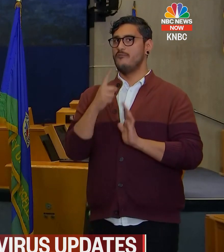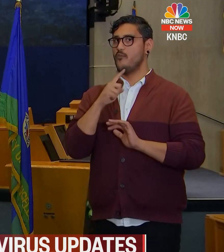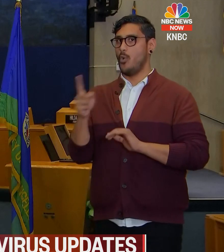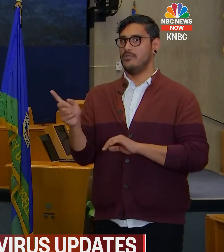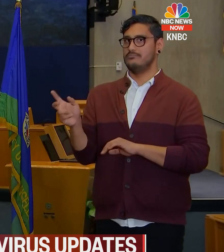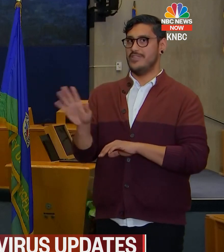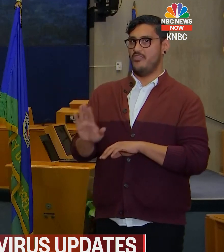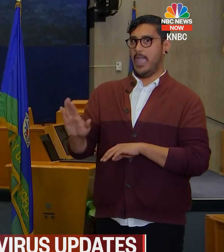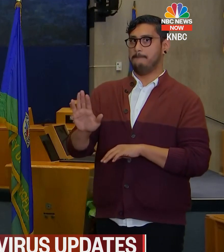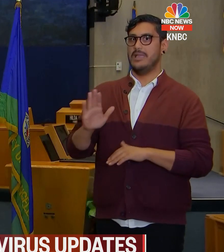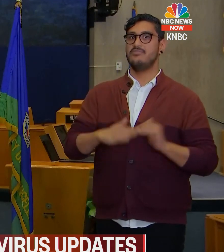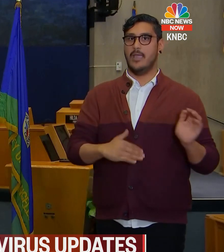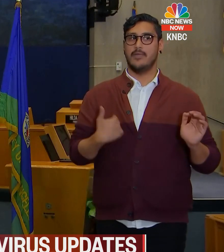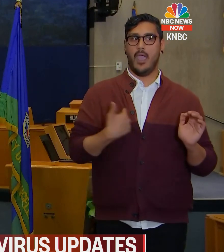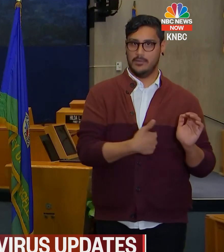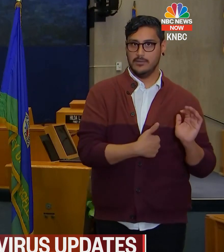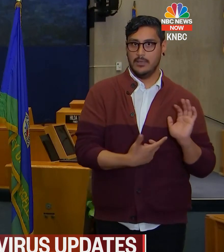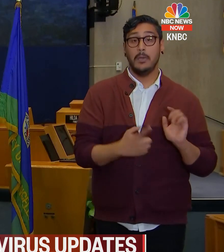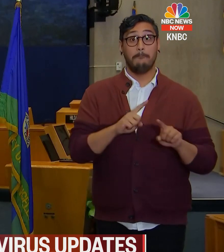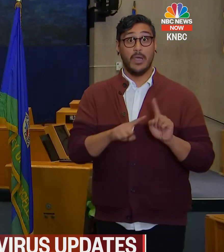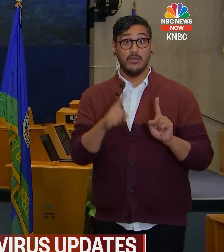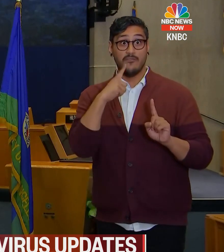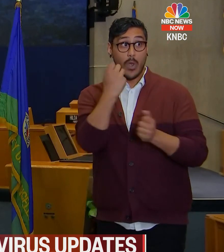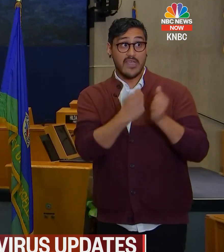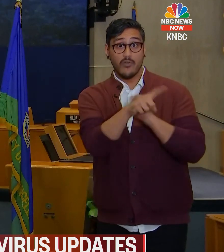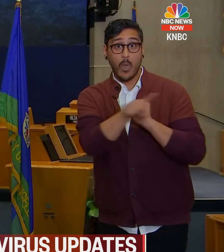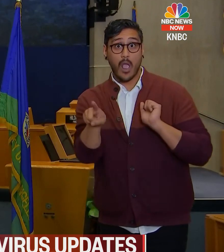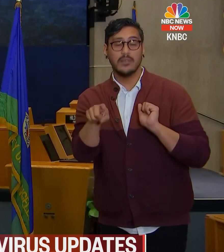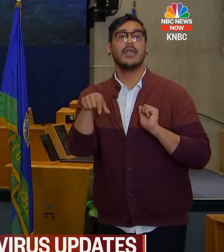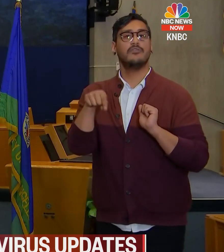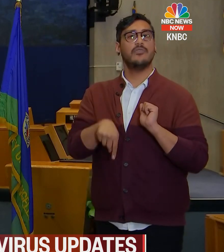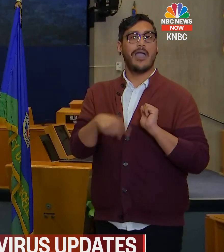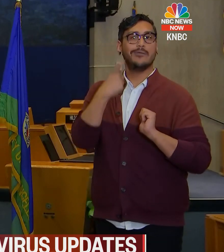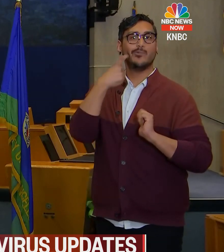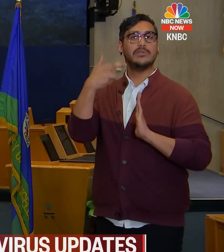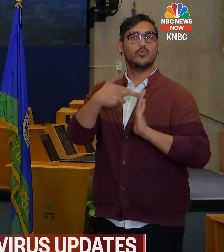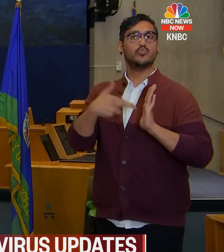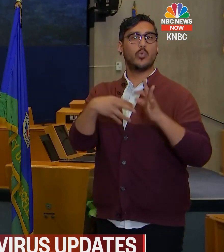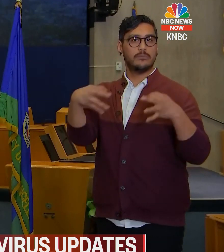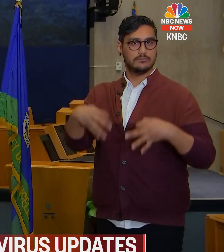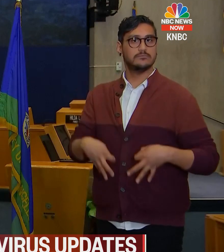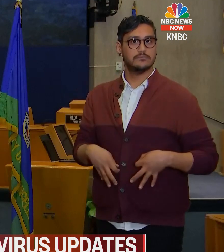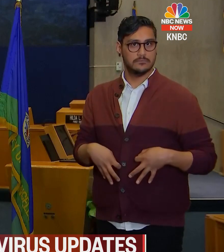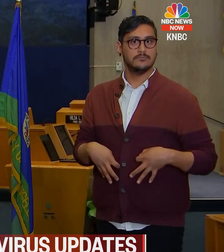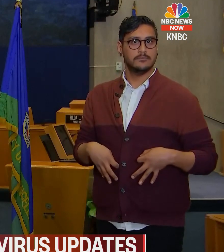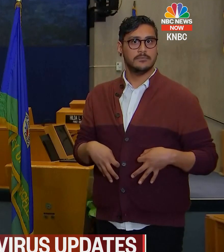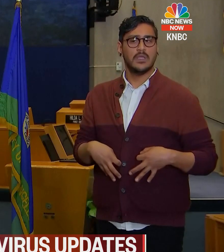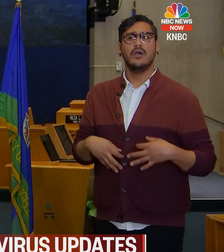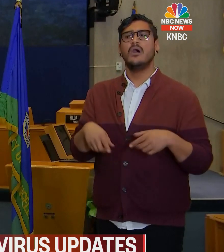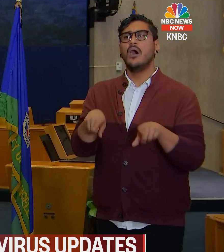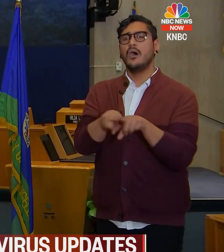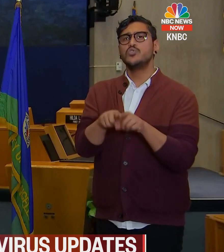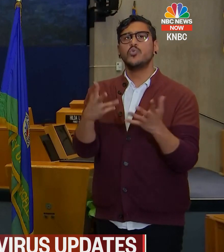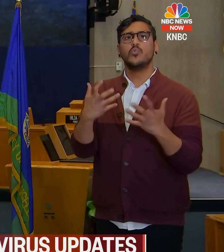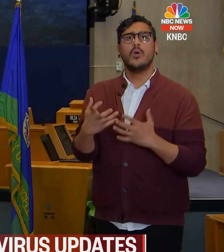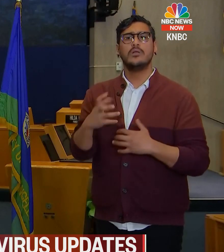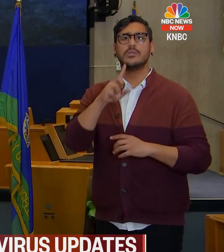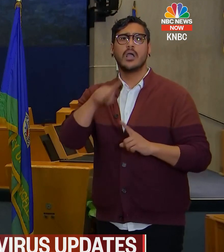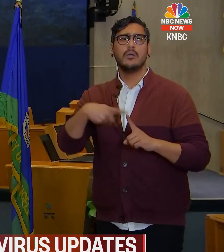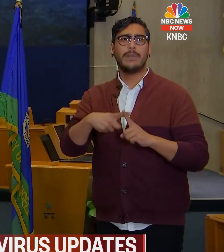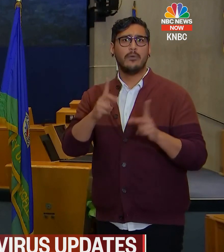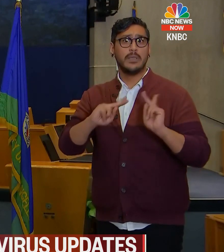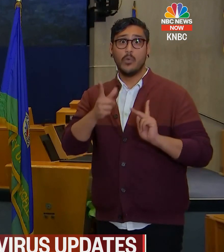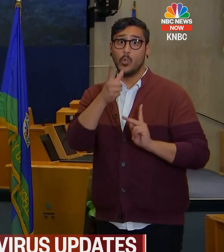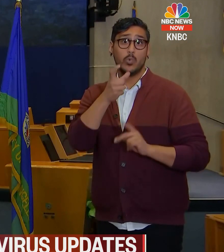this is the guidance around isolating and quarantining yourself. I also want to talk about folks who don't talk to